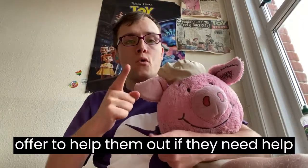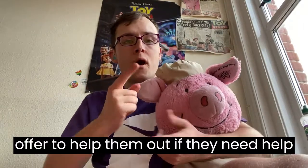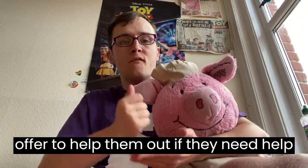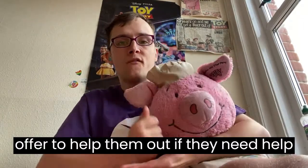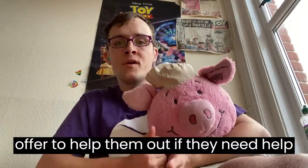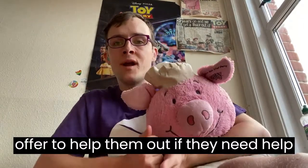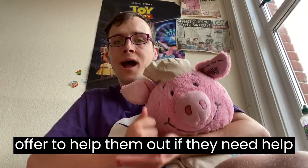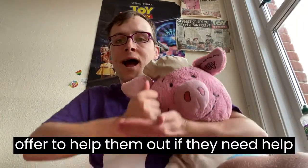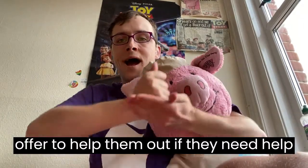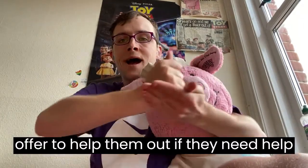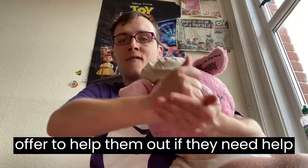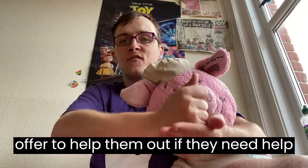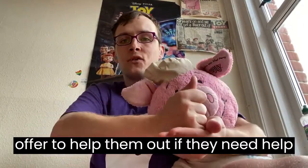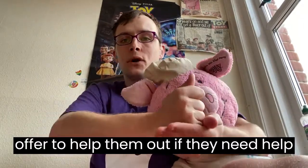what they have done.